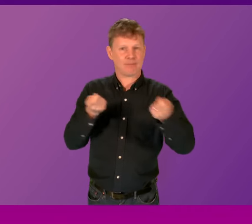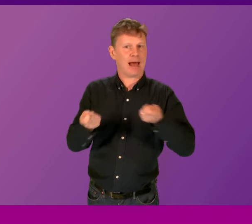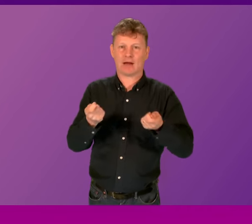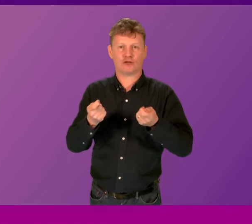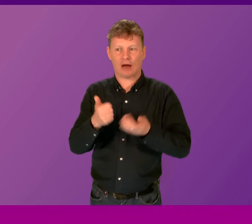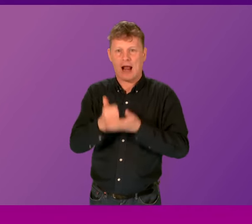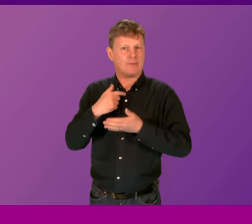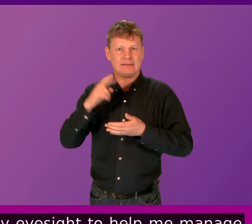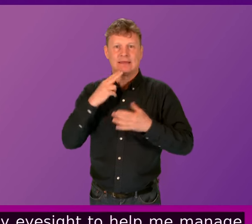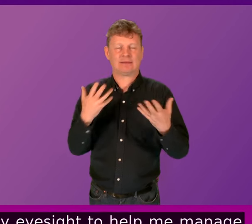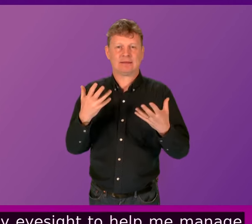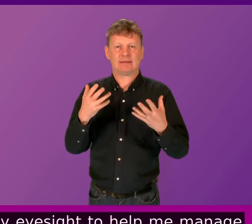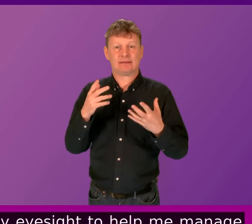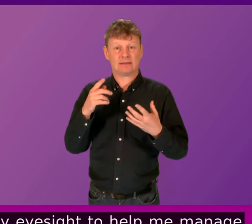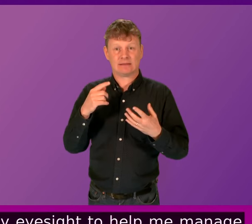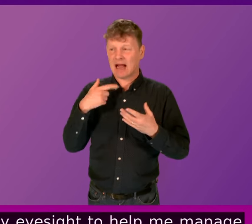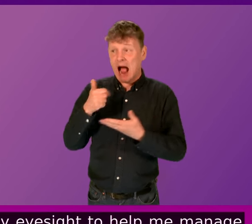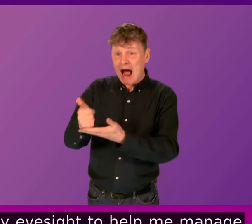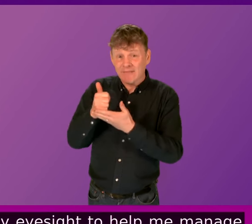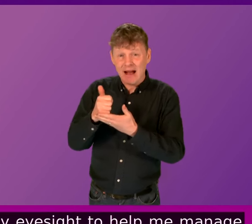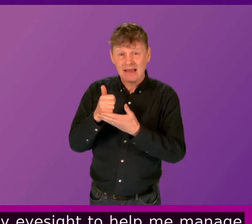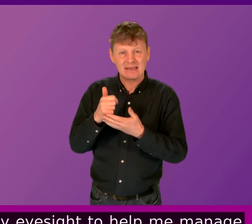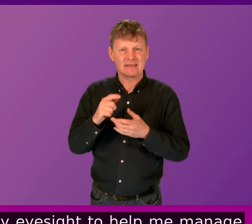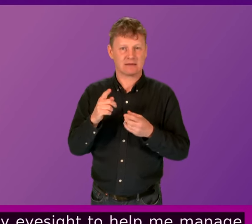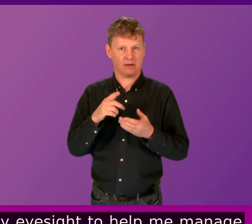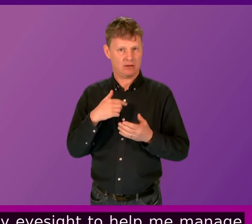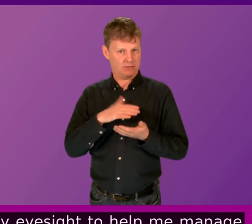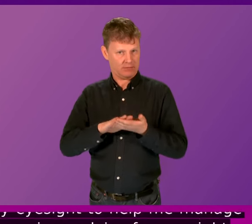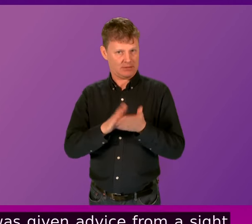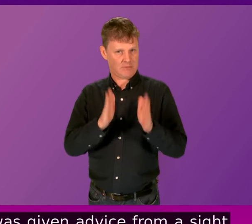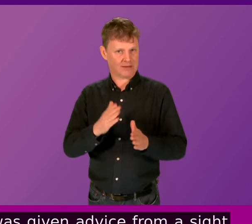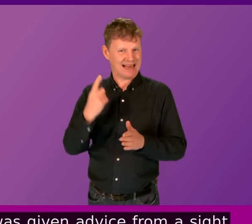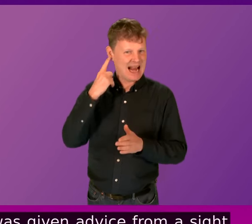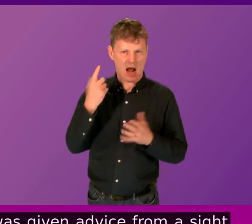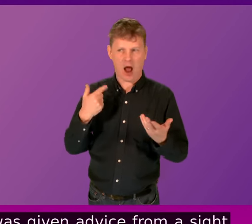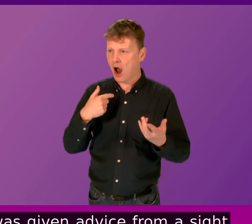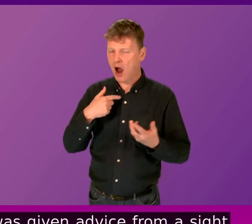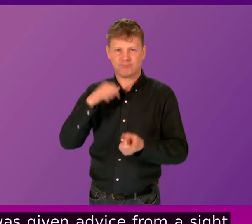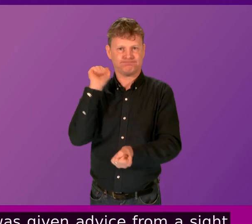and when I was given advice for my sight loss, the advice relied on me being able to hear well. I felt